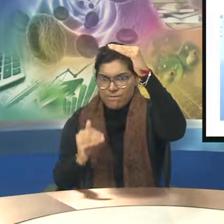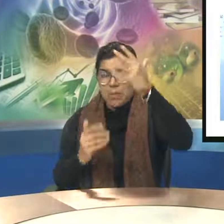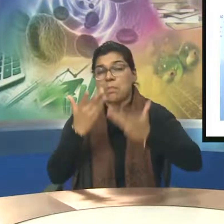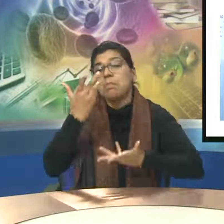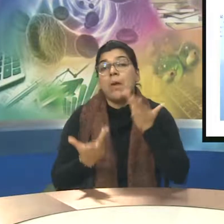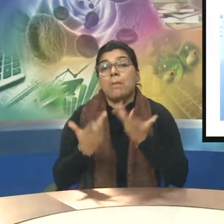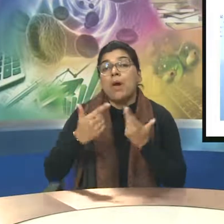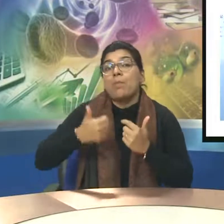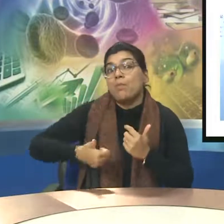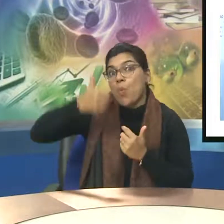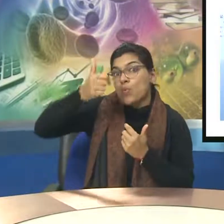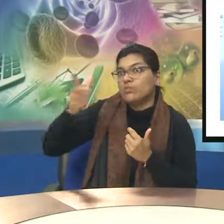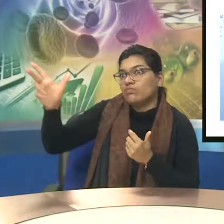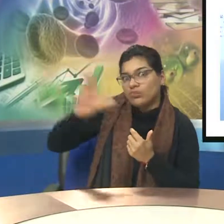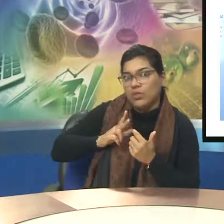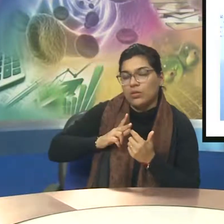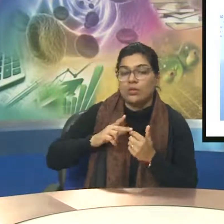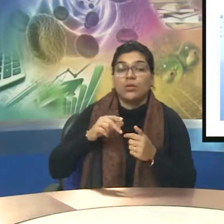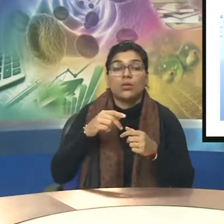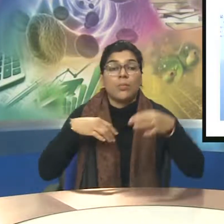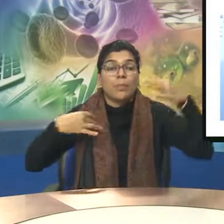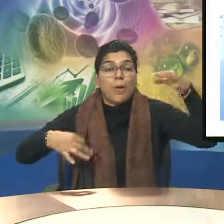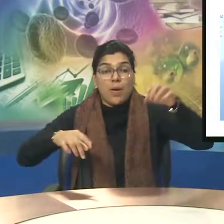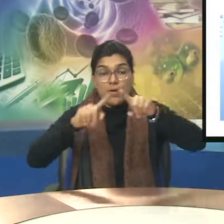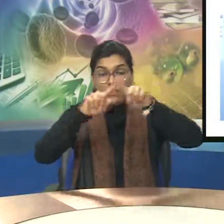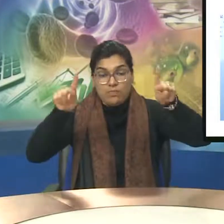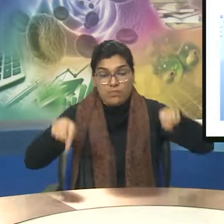the printed material come out.